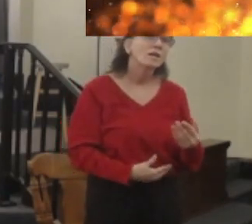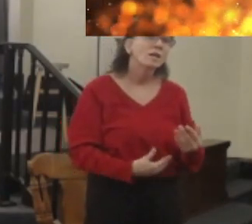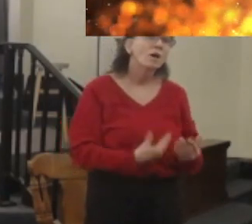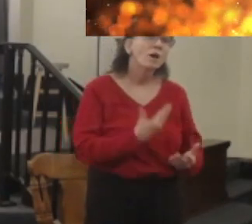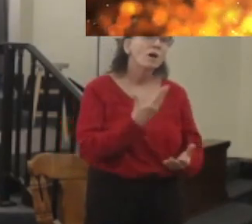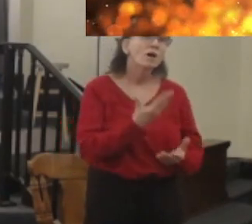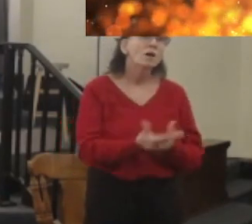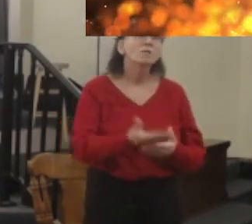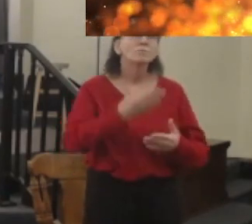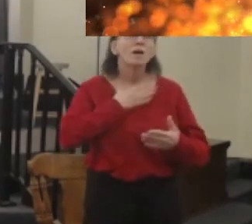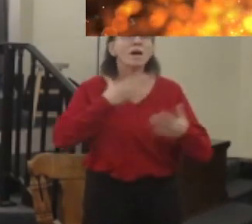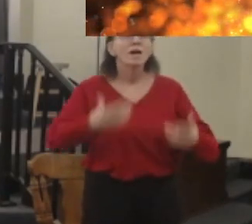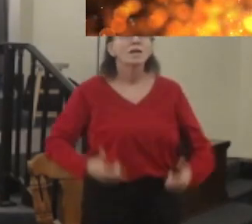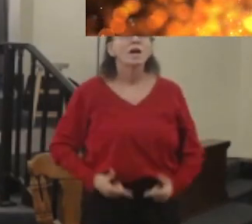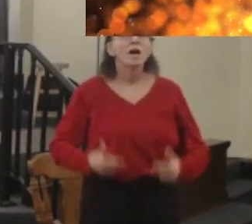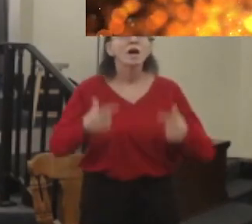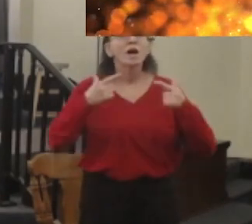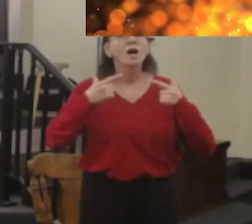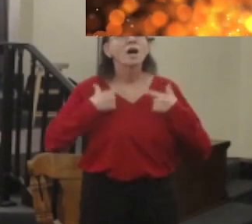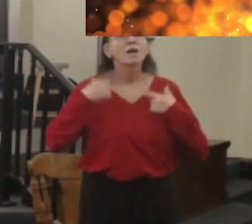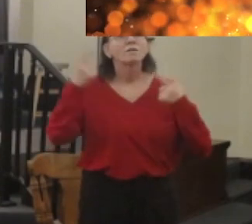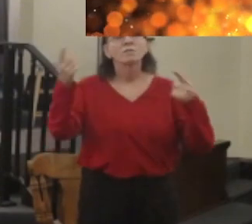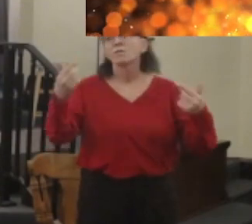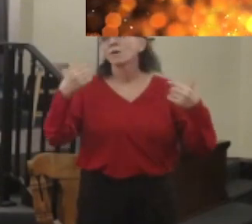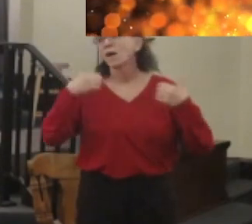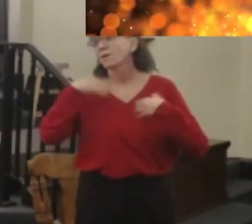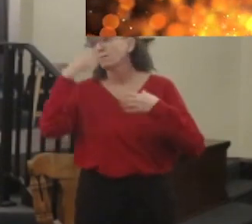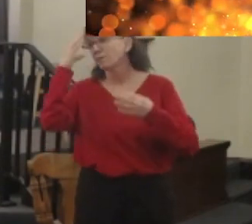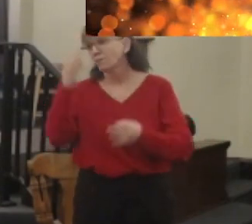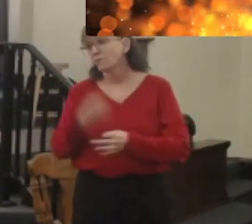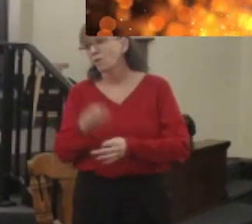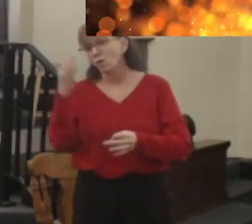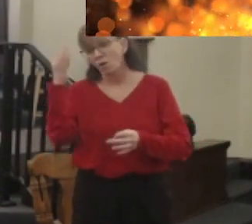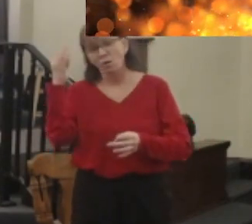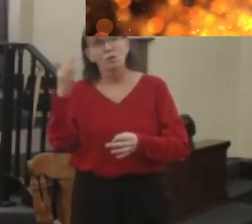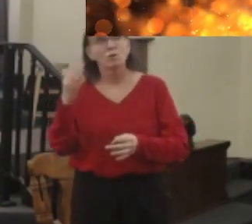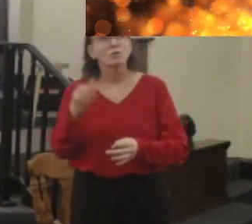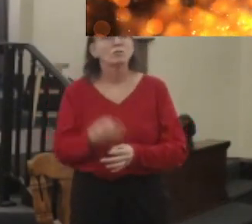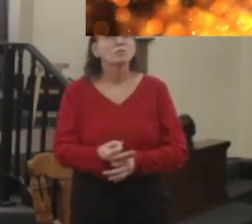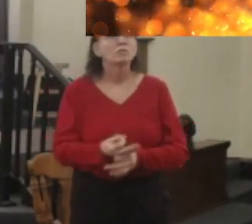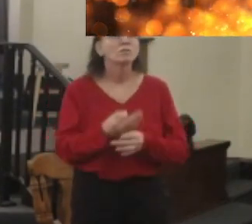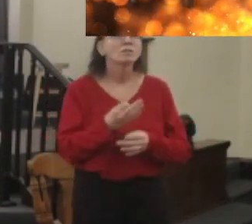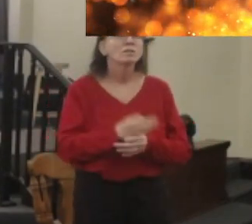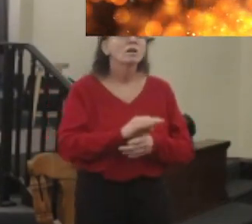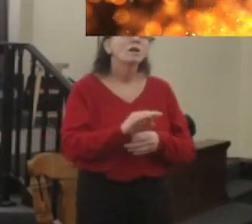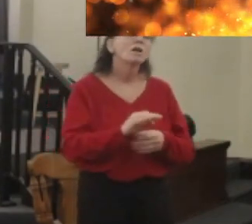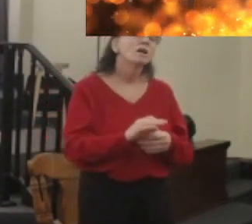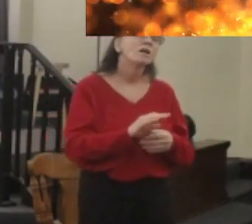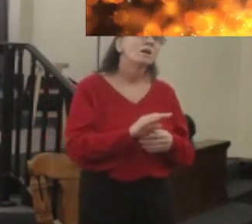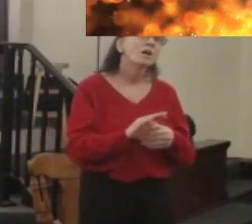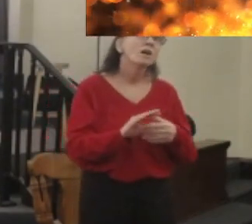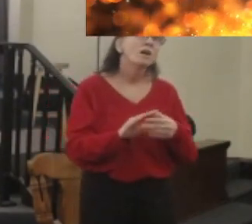Yeah. And all my life you have been faithful.